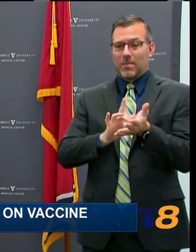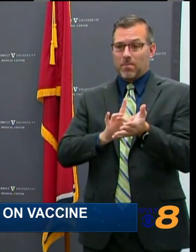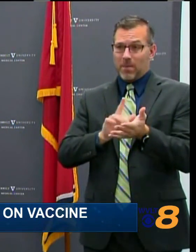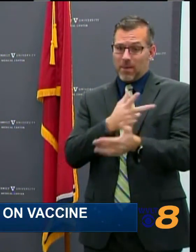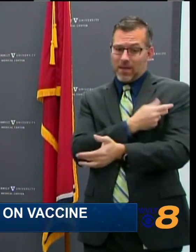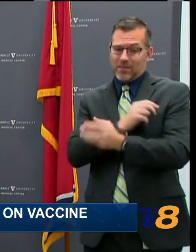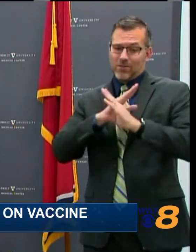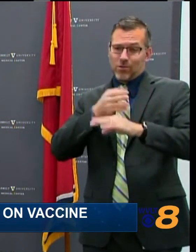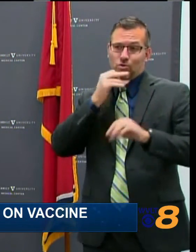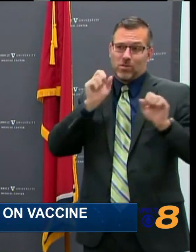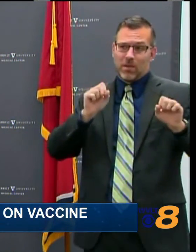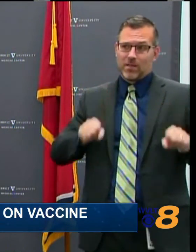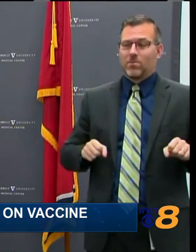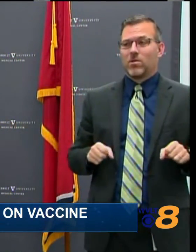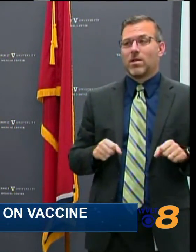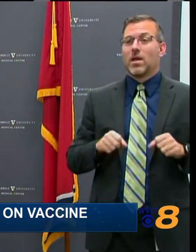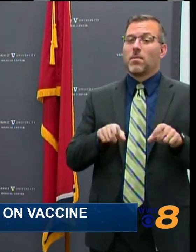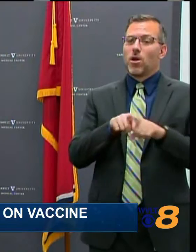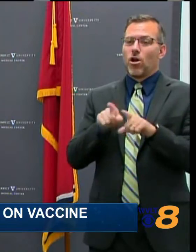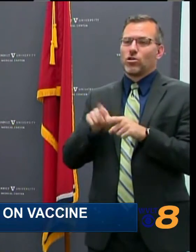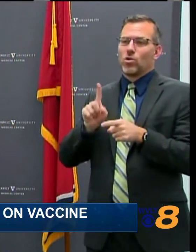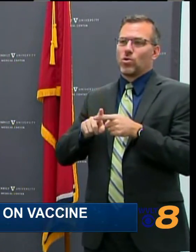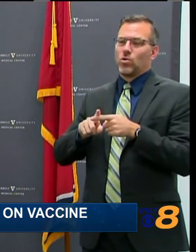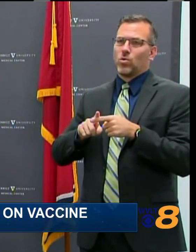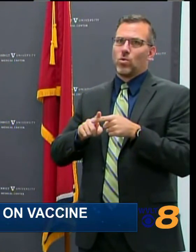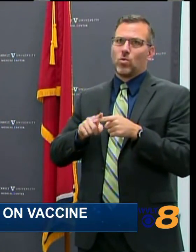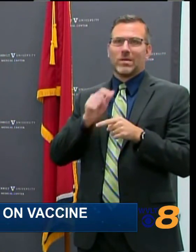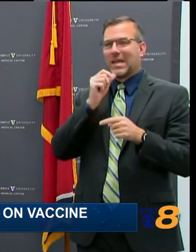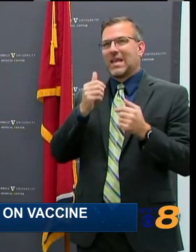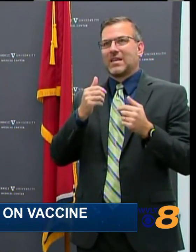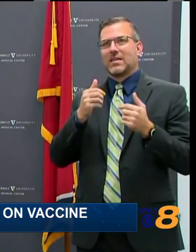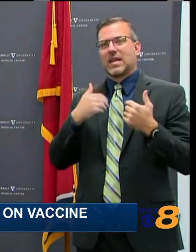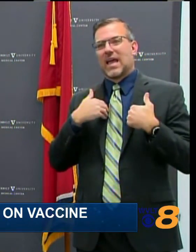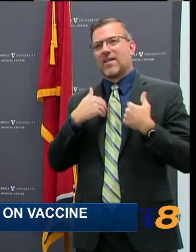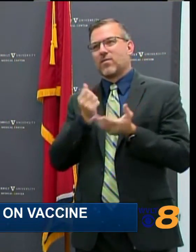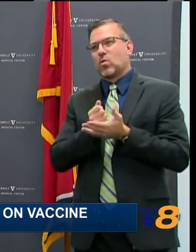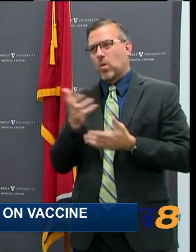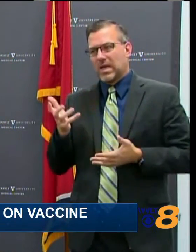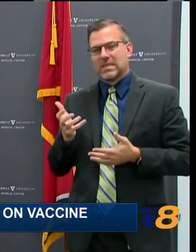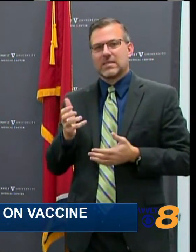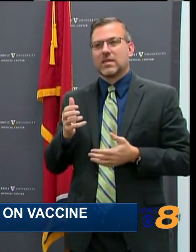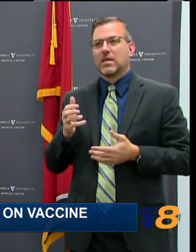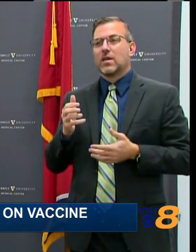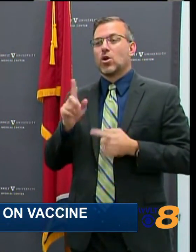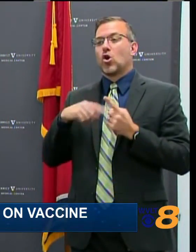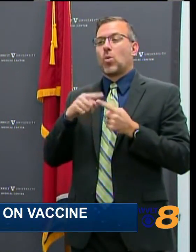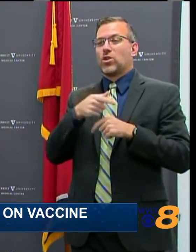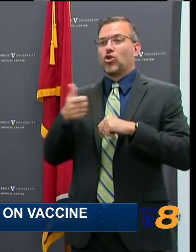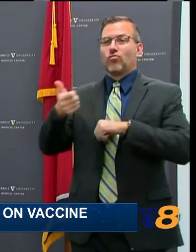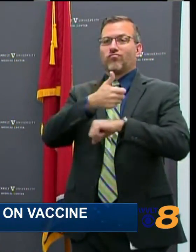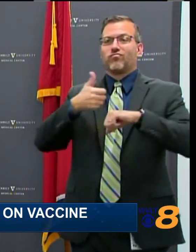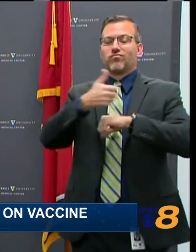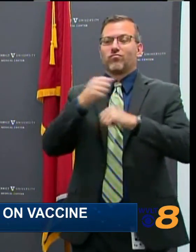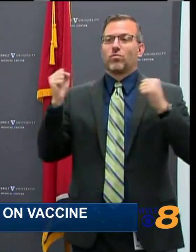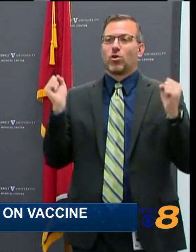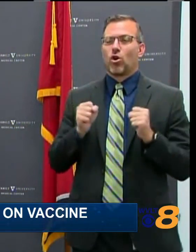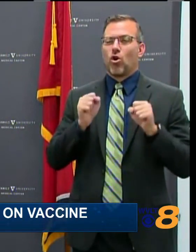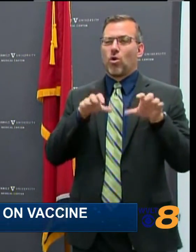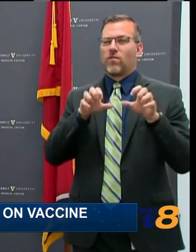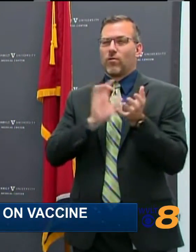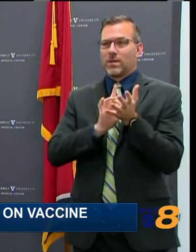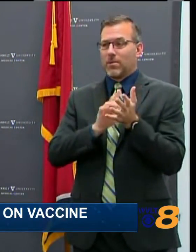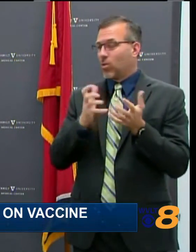to eliminate the risk of waste associated with moving ultra cold storage vaccines across the state. Do you have